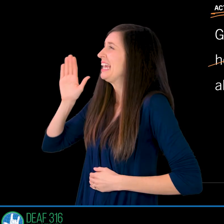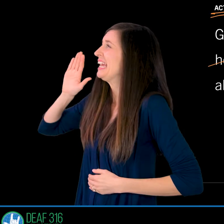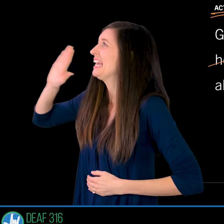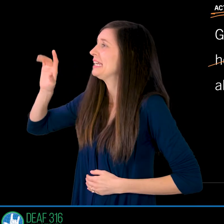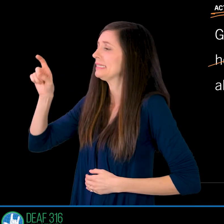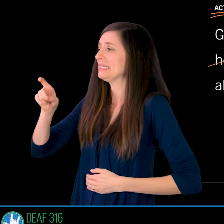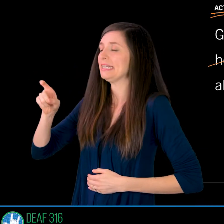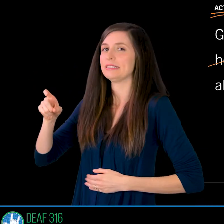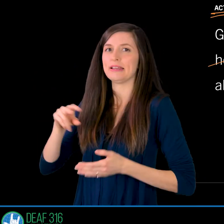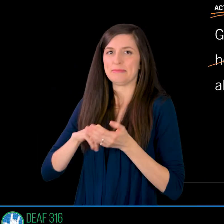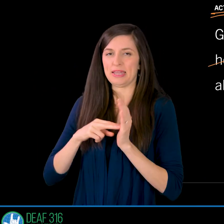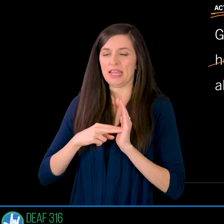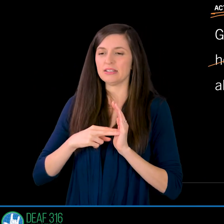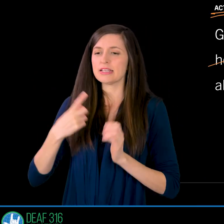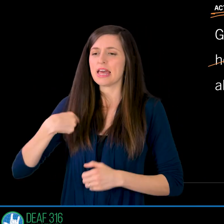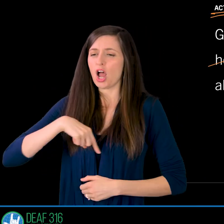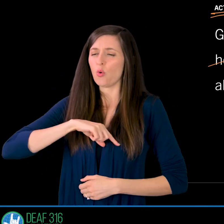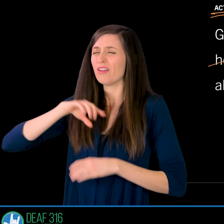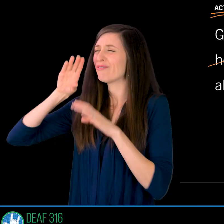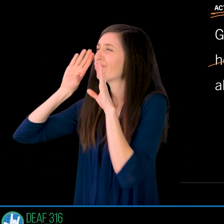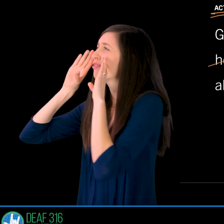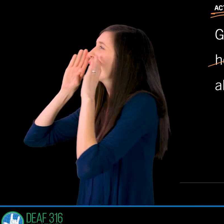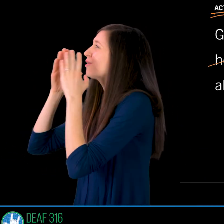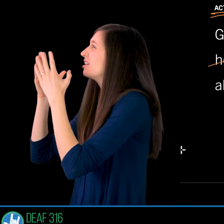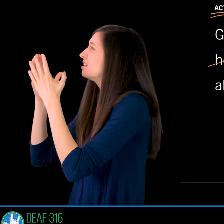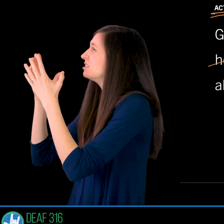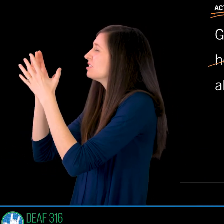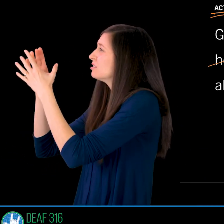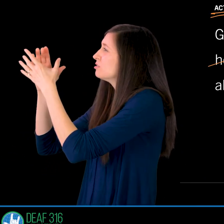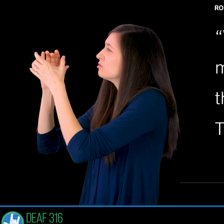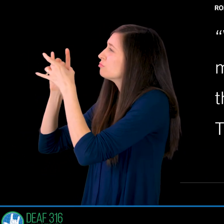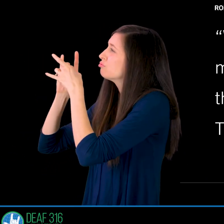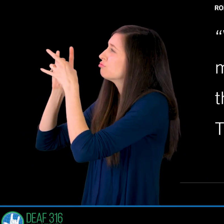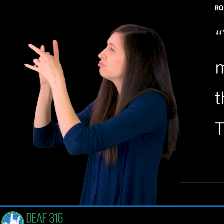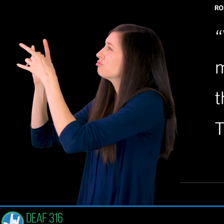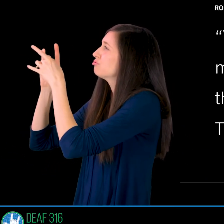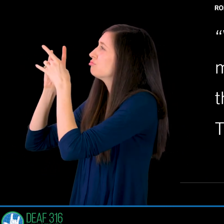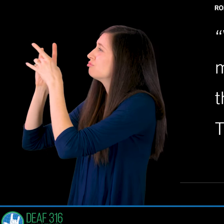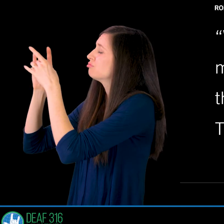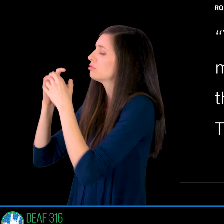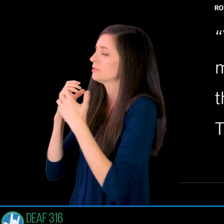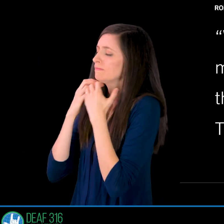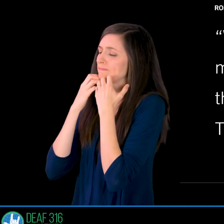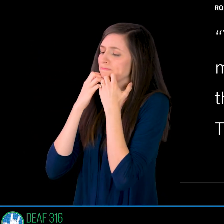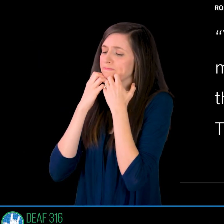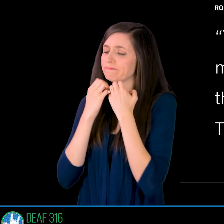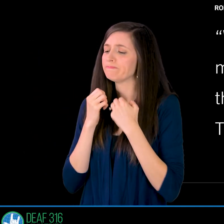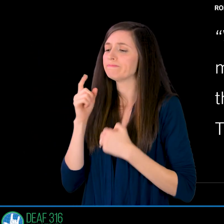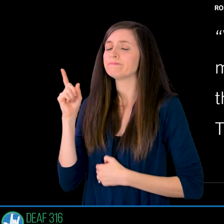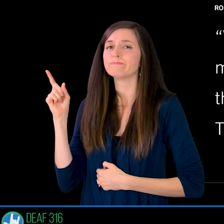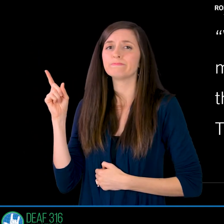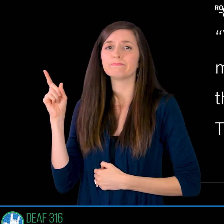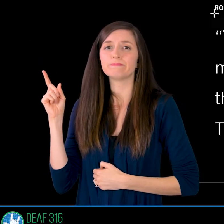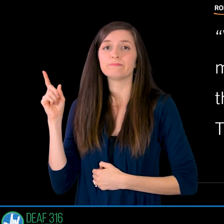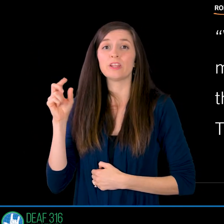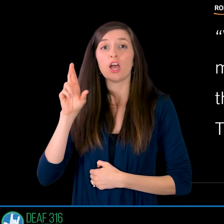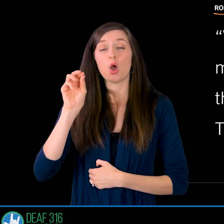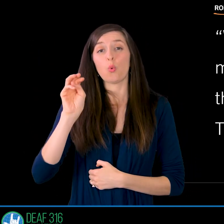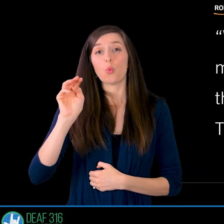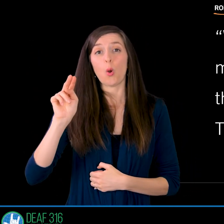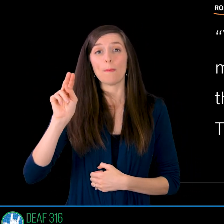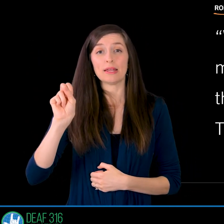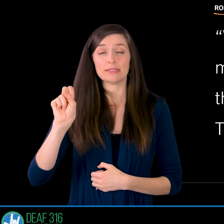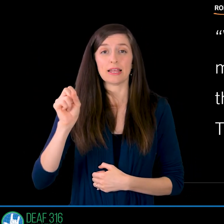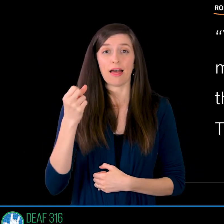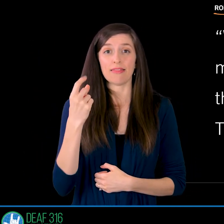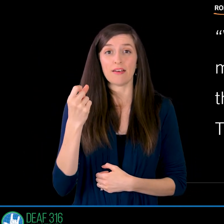means delighting in the God who is the giver of everything. And here's the connection with the glory of God in Romans